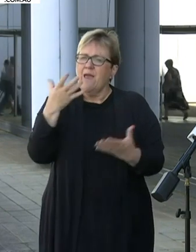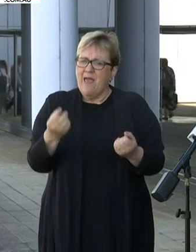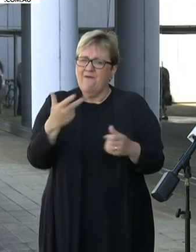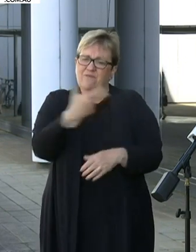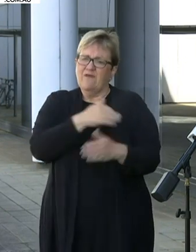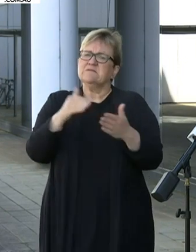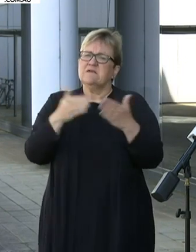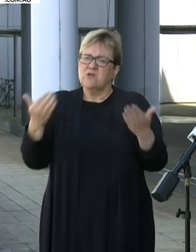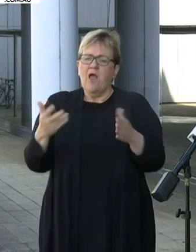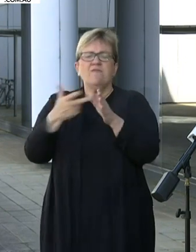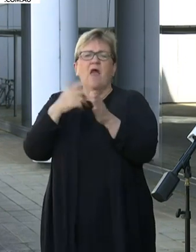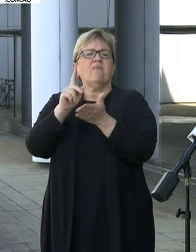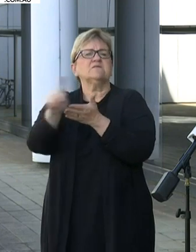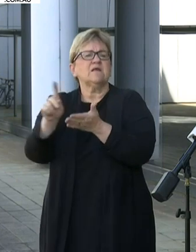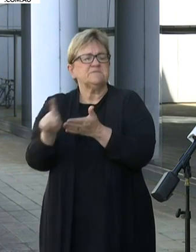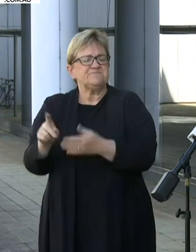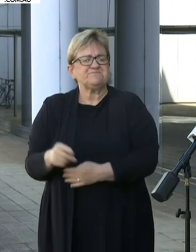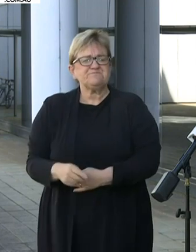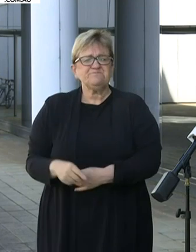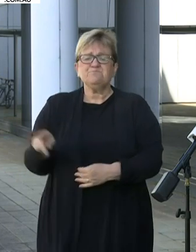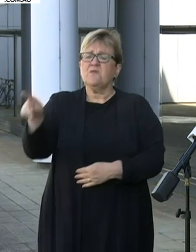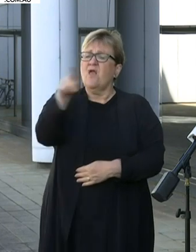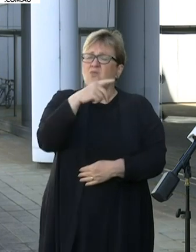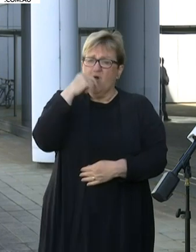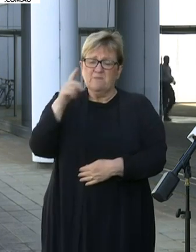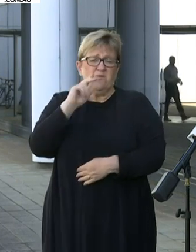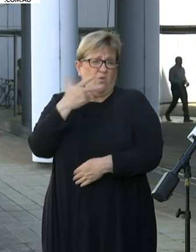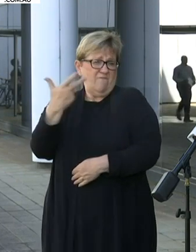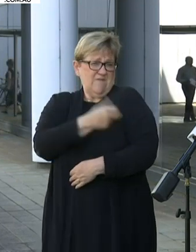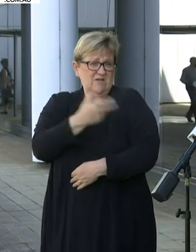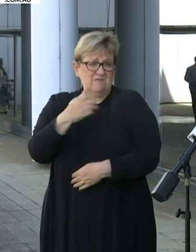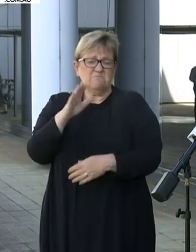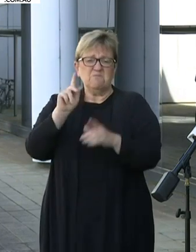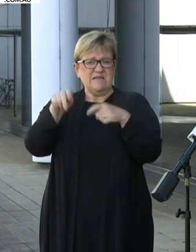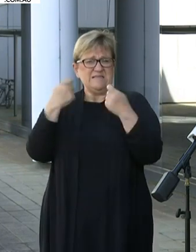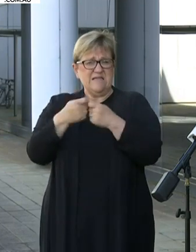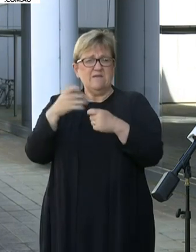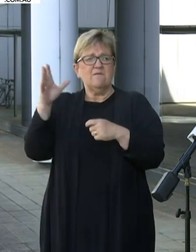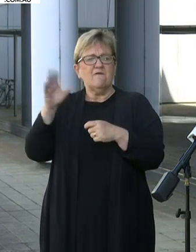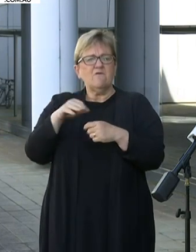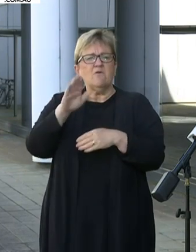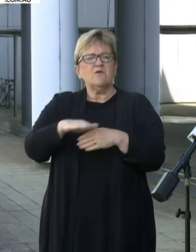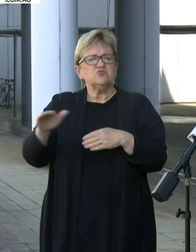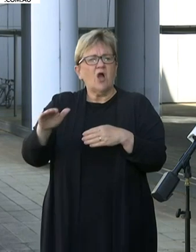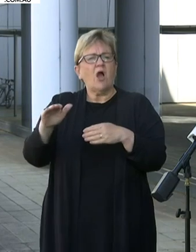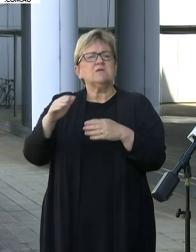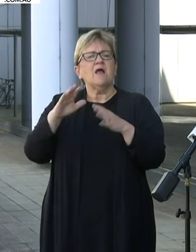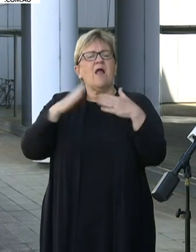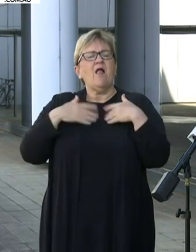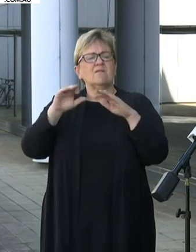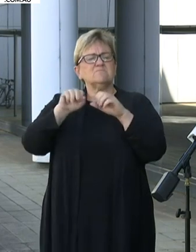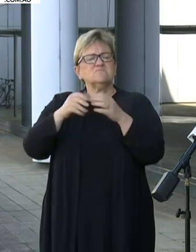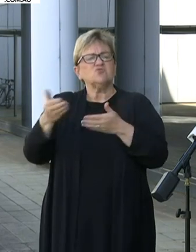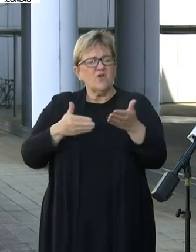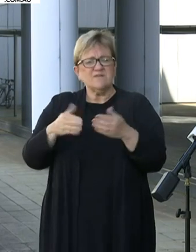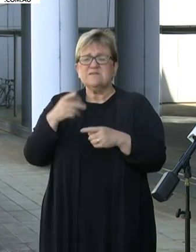receive it. Those people at those clinics will be vaccinated by a team from the Child and Adolescent Health Service,